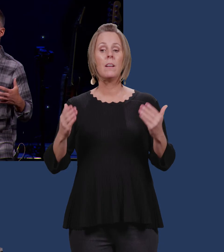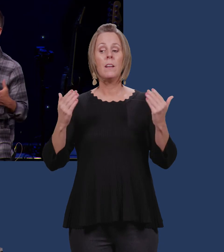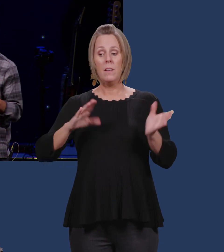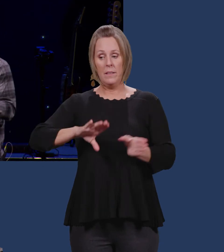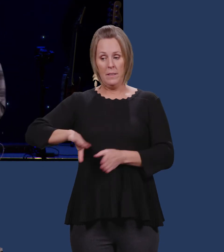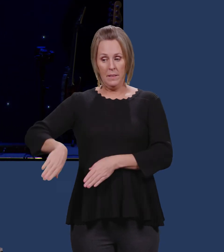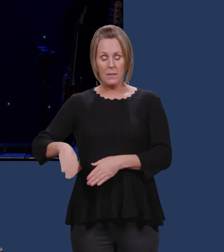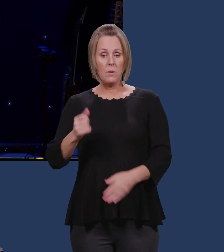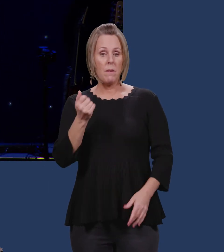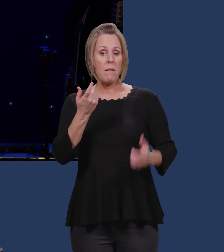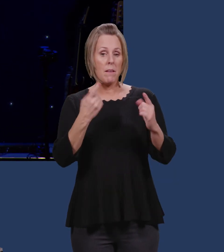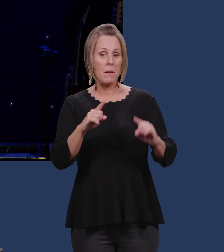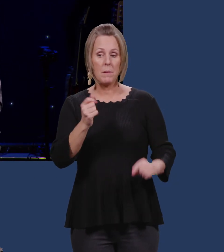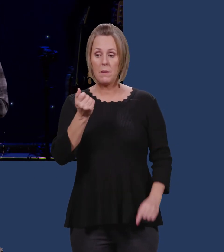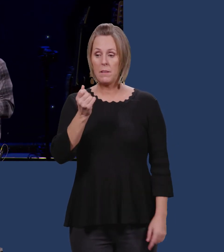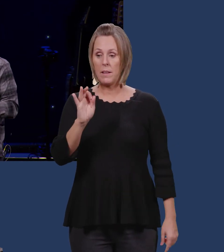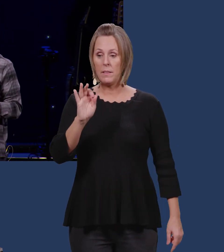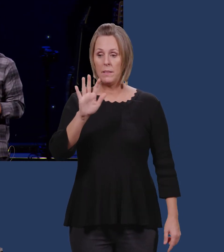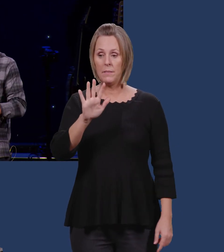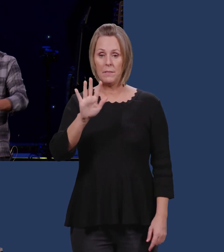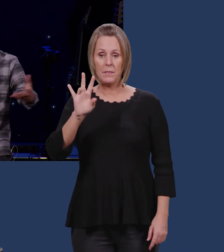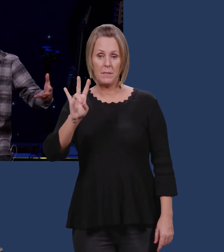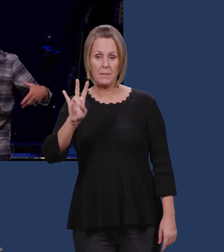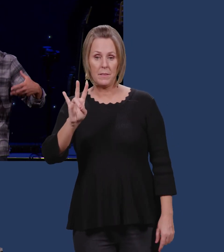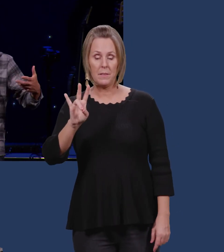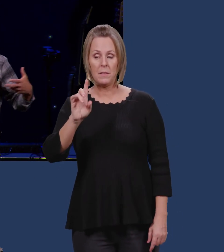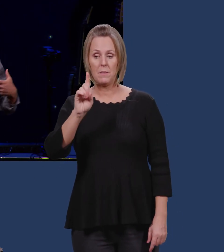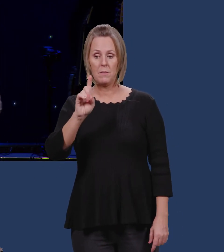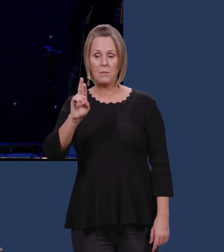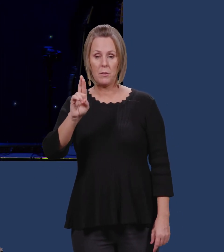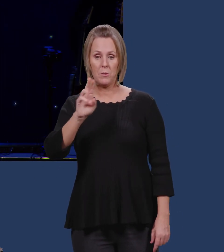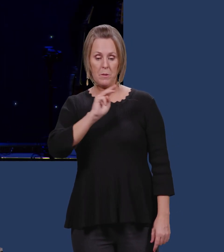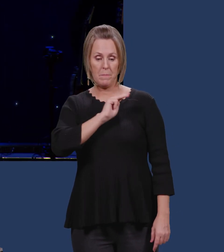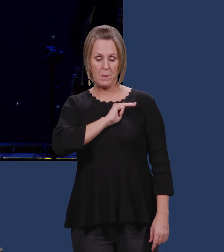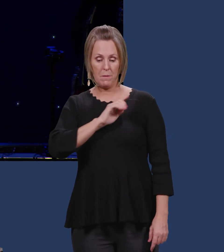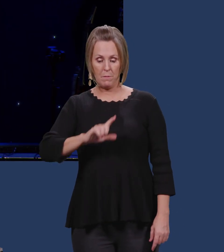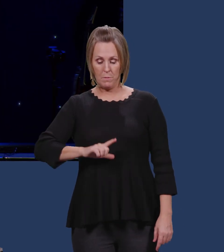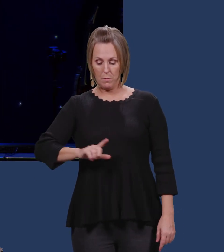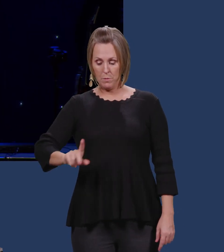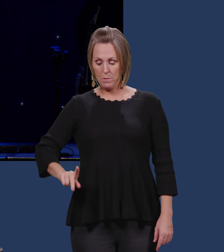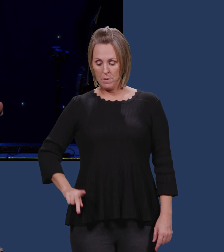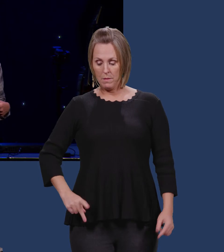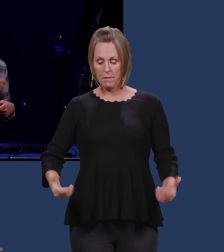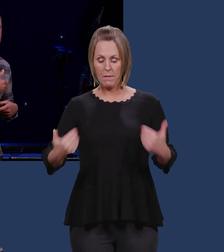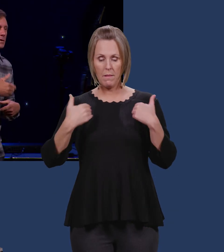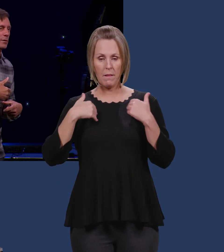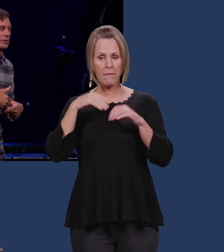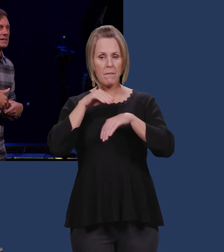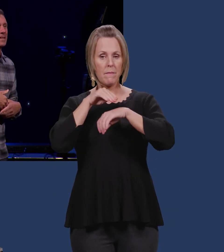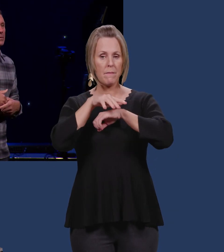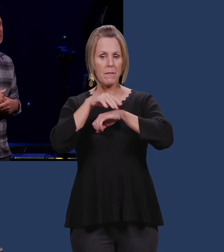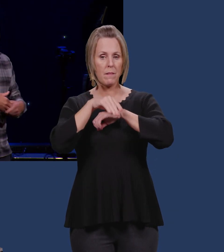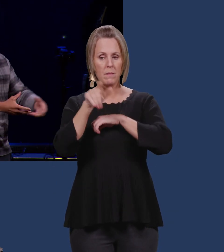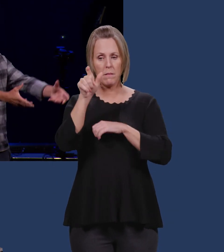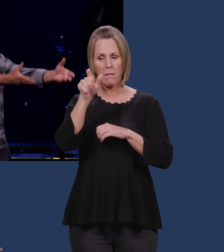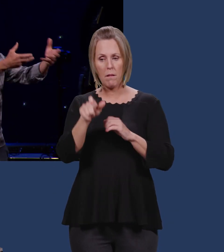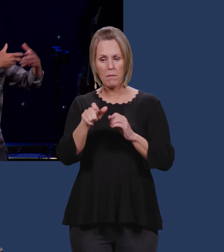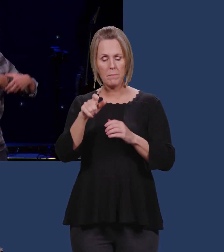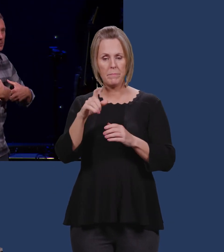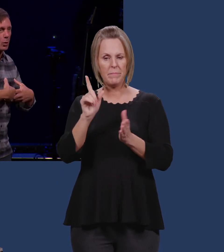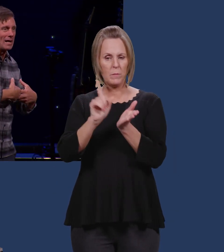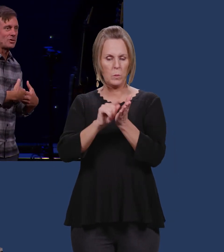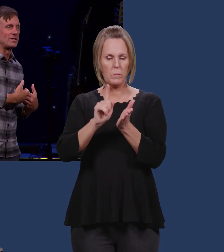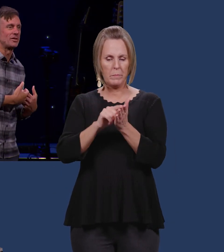Dr. Martin Luther King has an advice column. It's syndicated in newspapers, and it's called Advice for Living. He